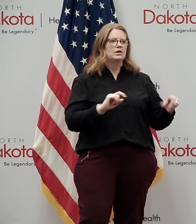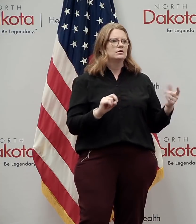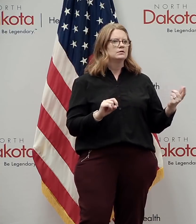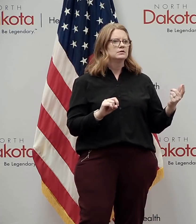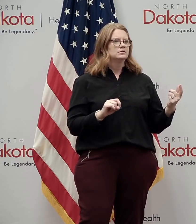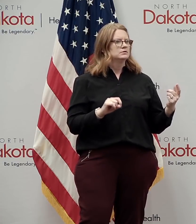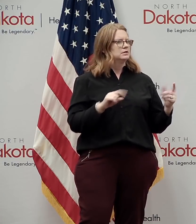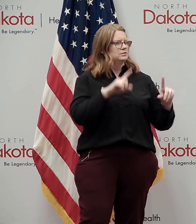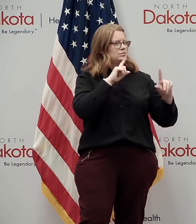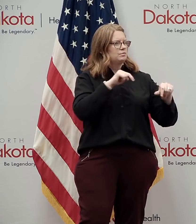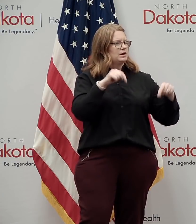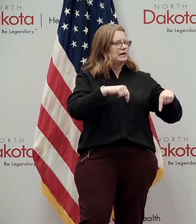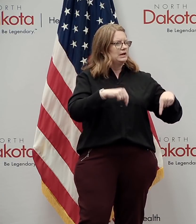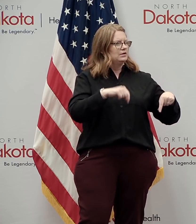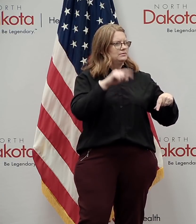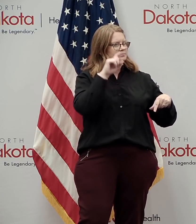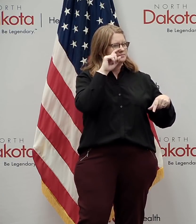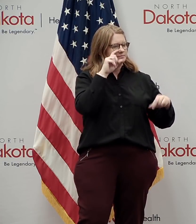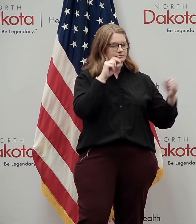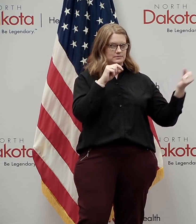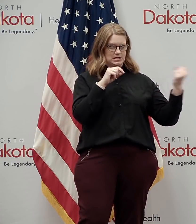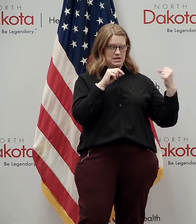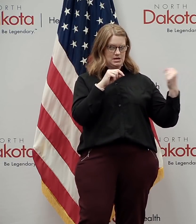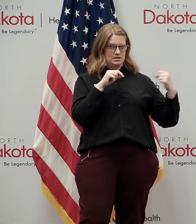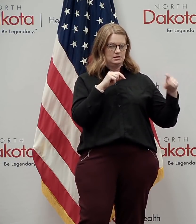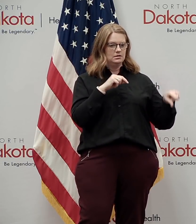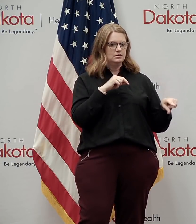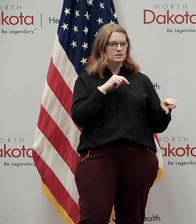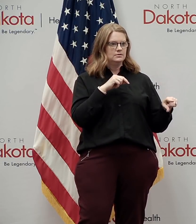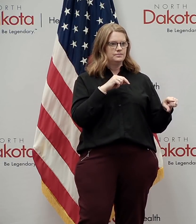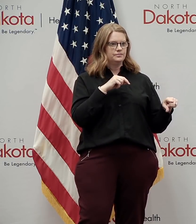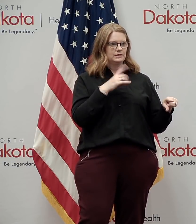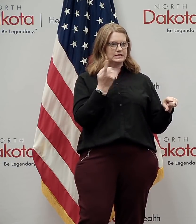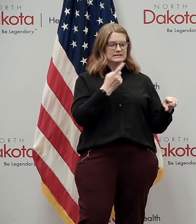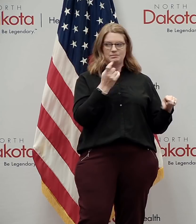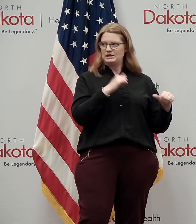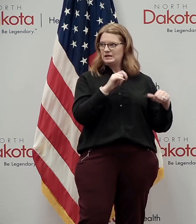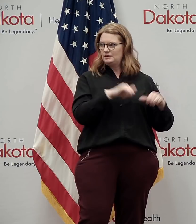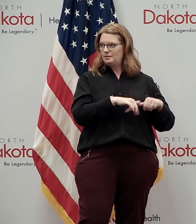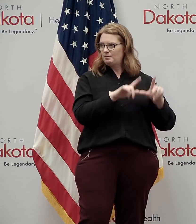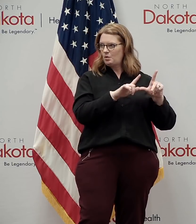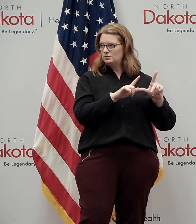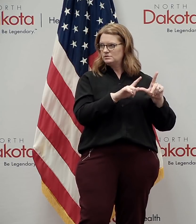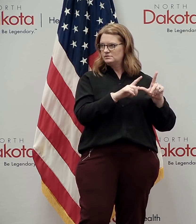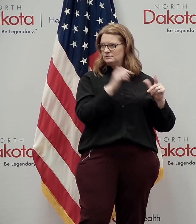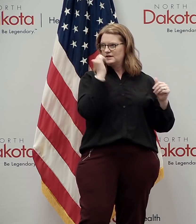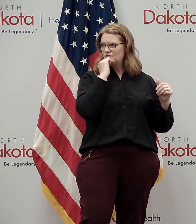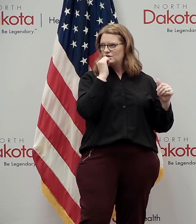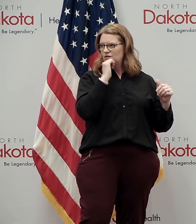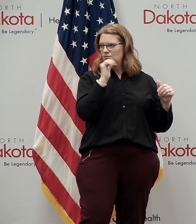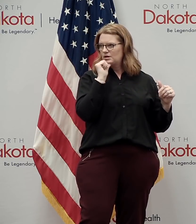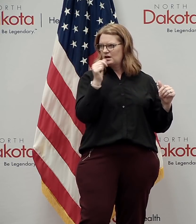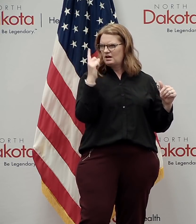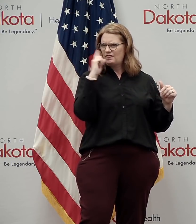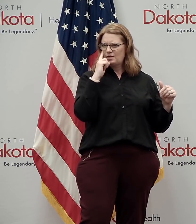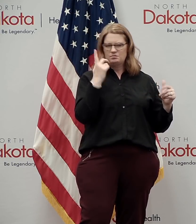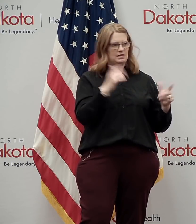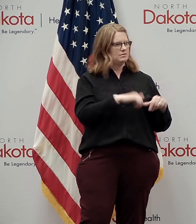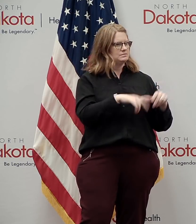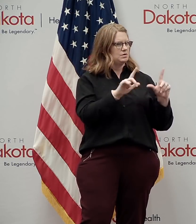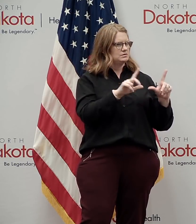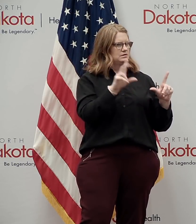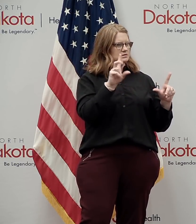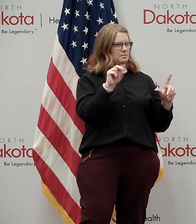it's reported here, and if that's something we need to post every day, if we're not posting that every day, I thought we were, but.